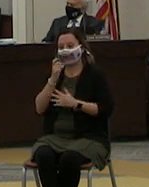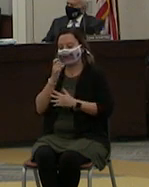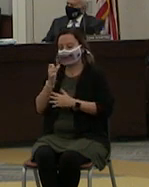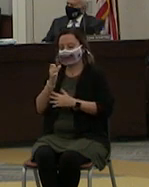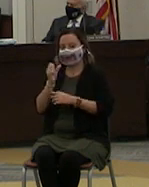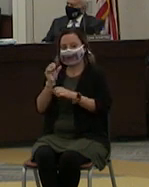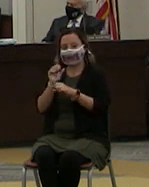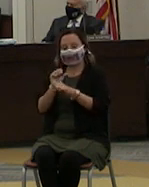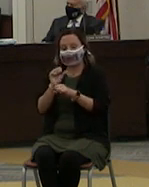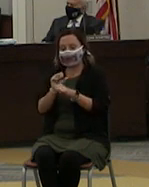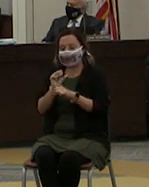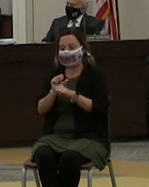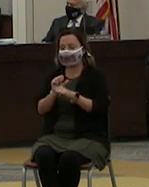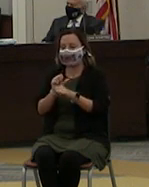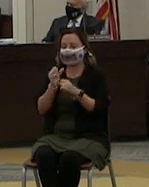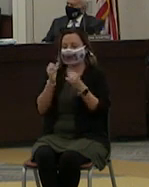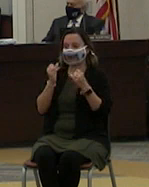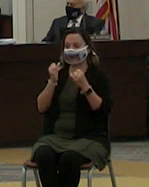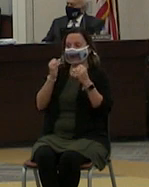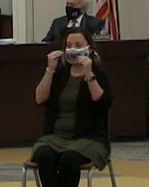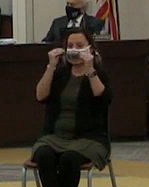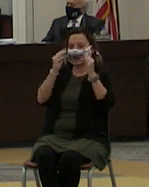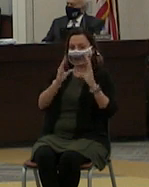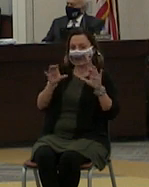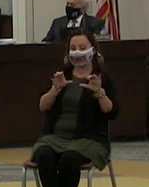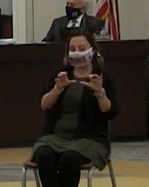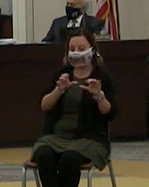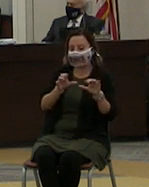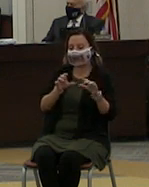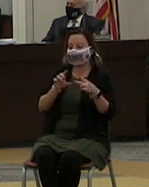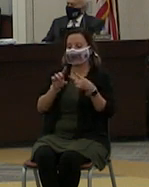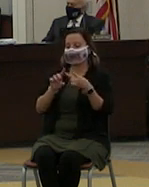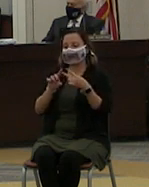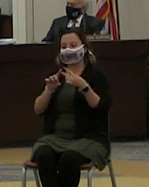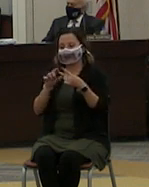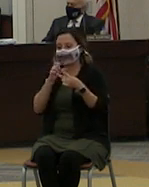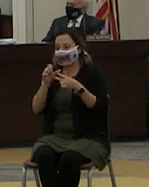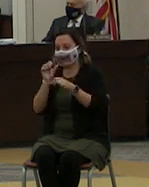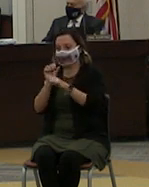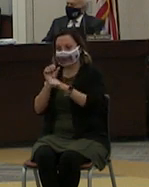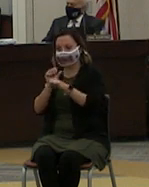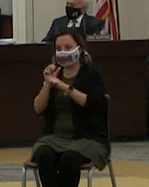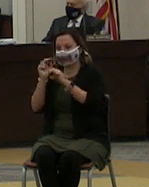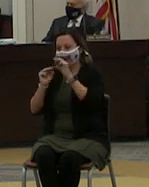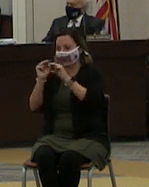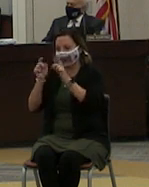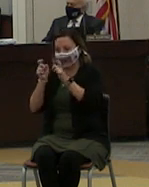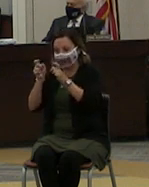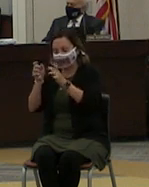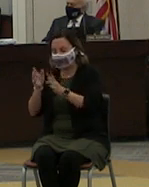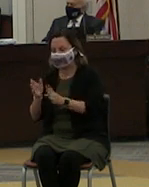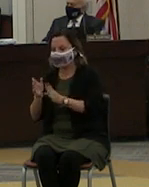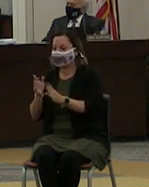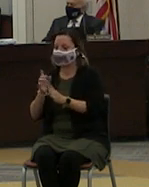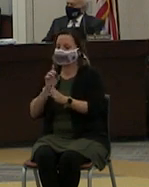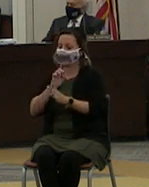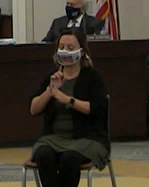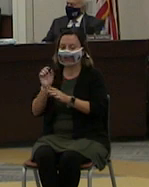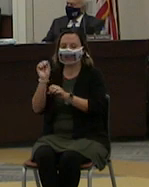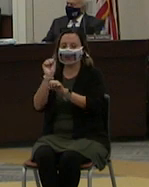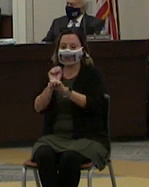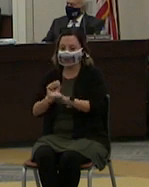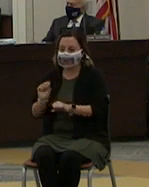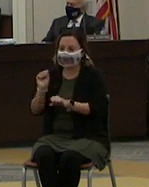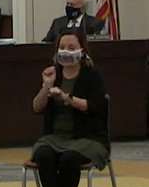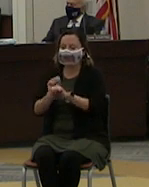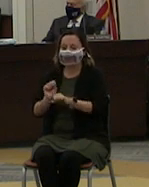work that our teachers are doing right now, and that's not the work that our building administrators are doing. They're working intensely to